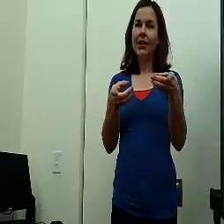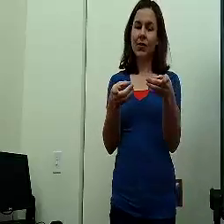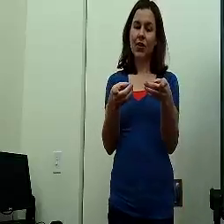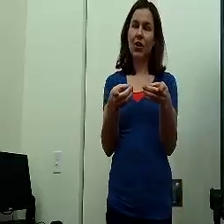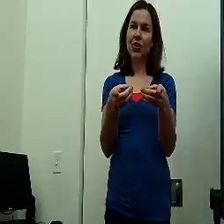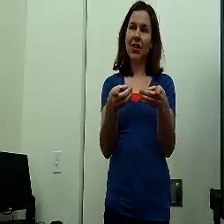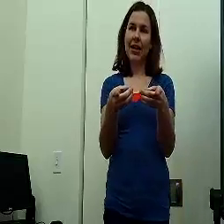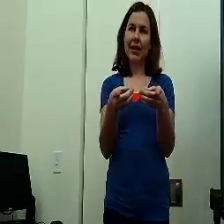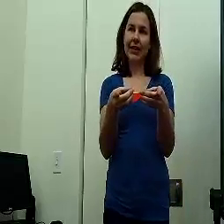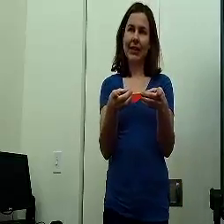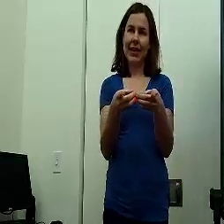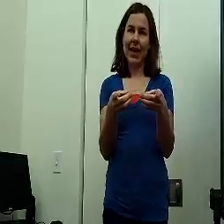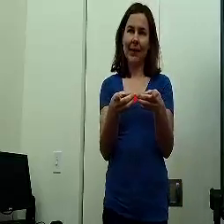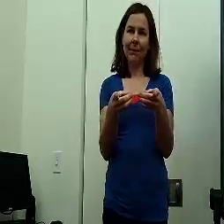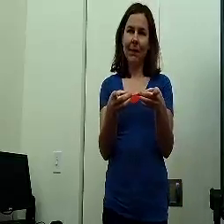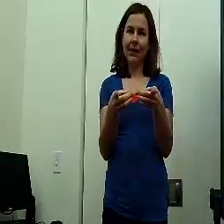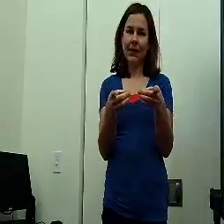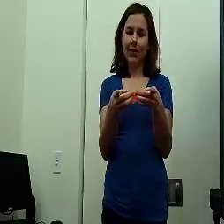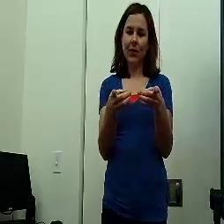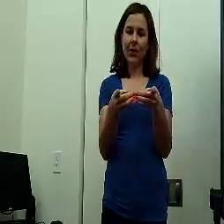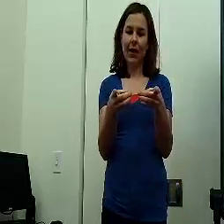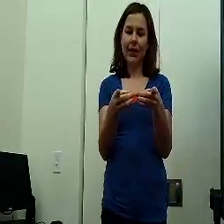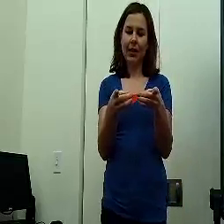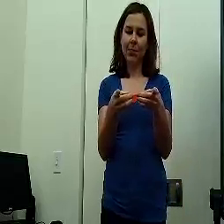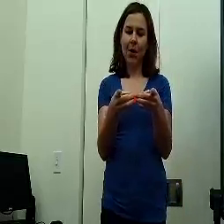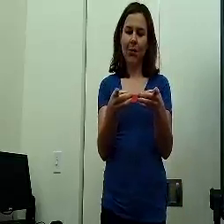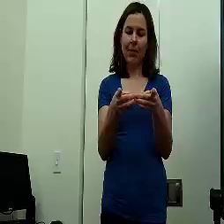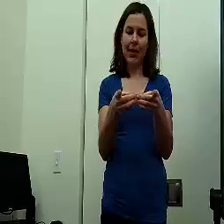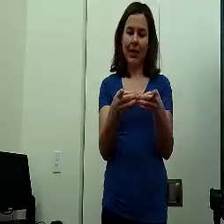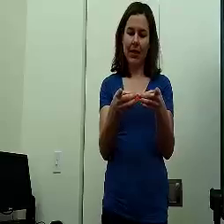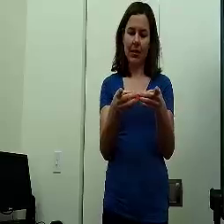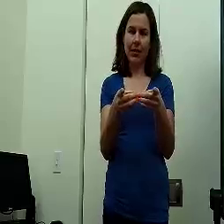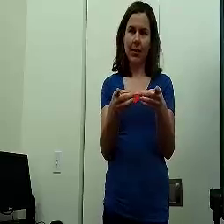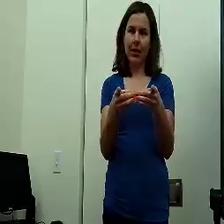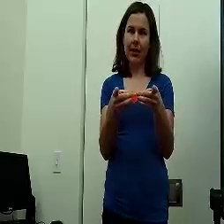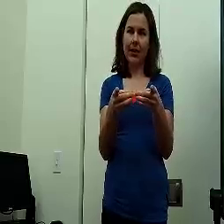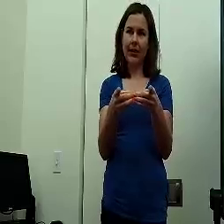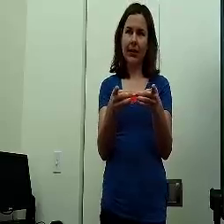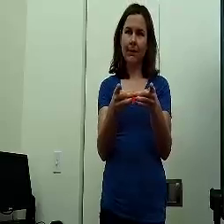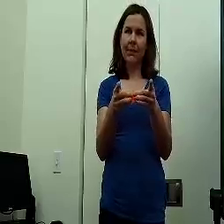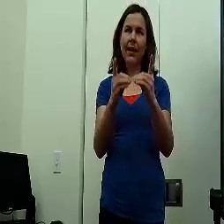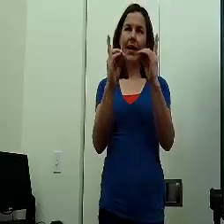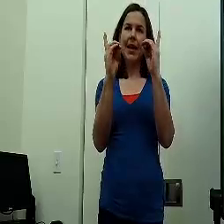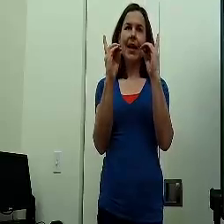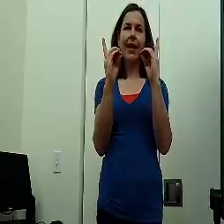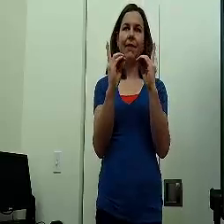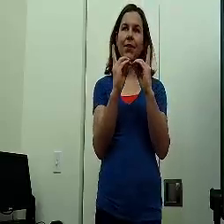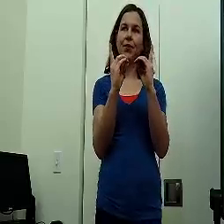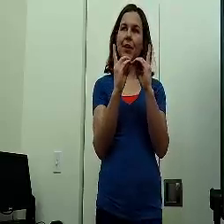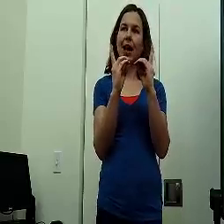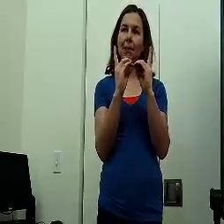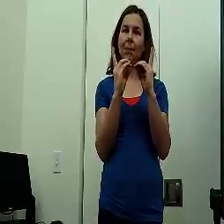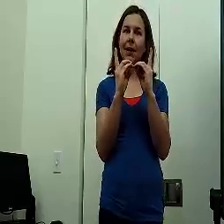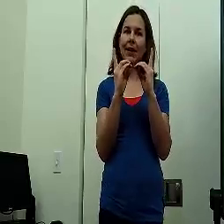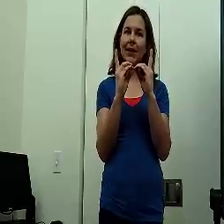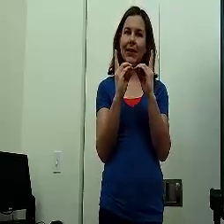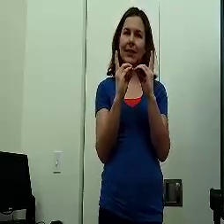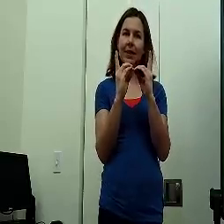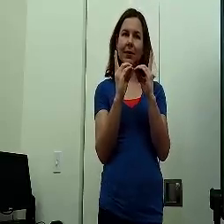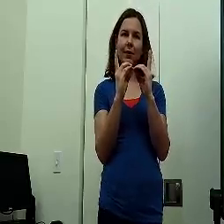So turn your hands, yeah. So your hands are palm in, like this. Yeah. If you do it up like this, does anyone know what